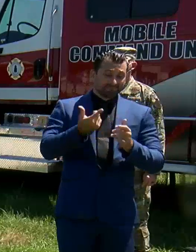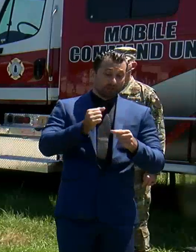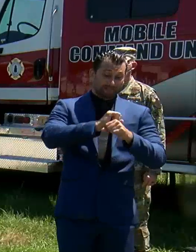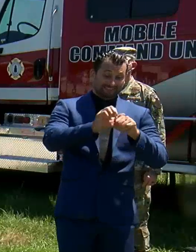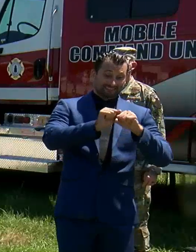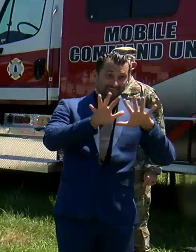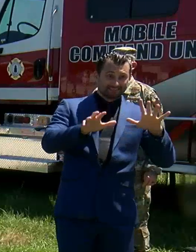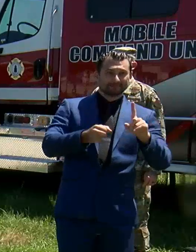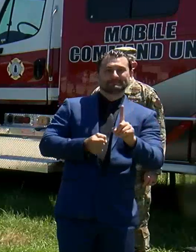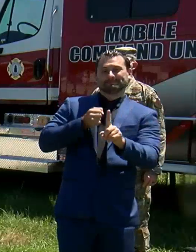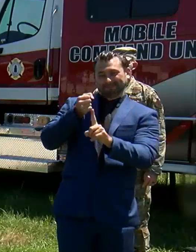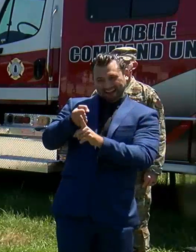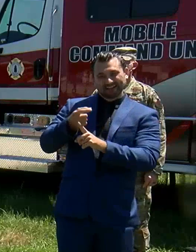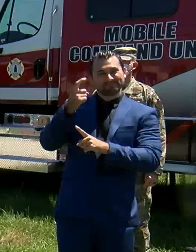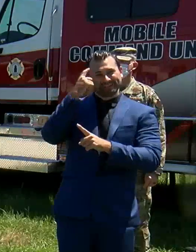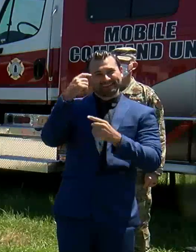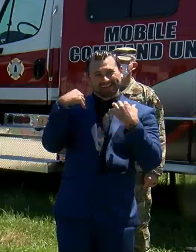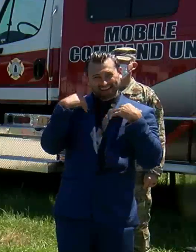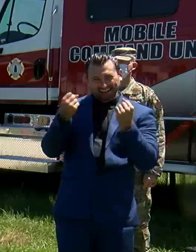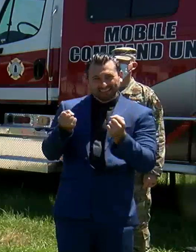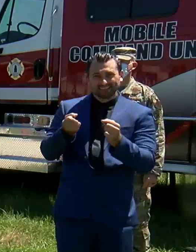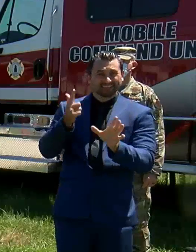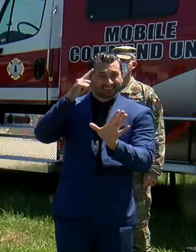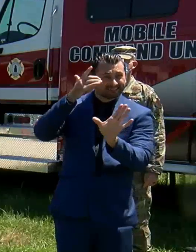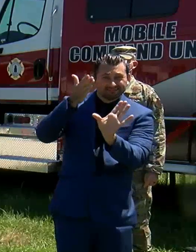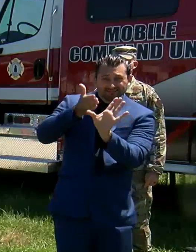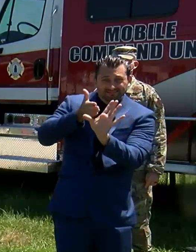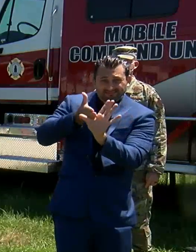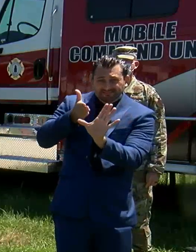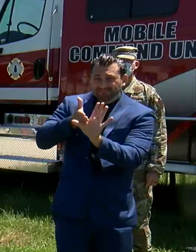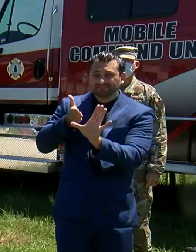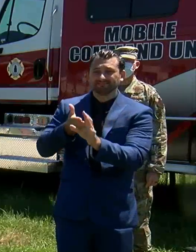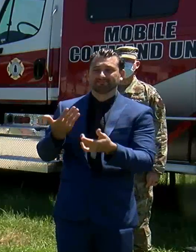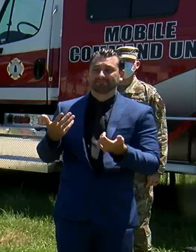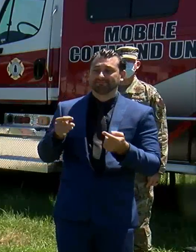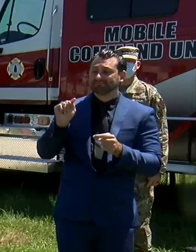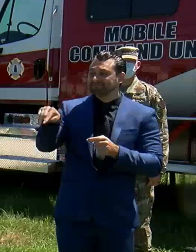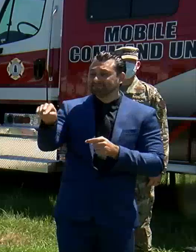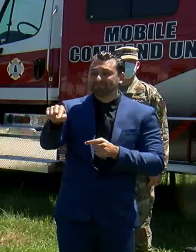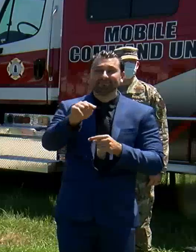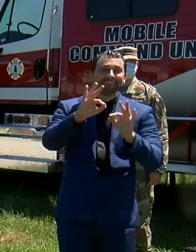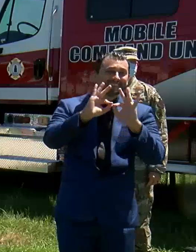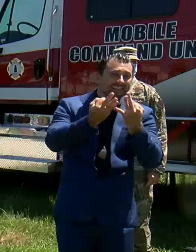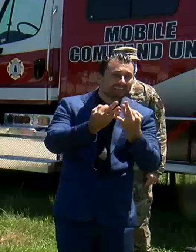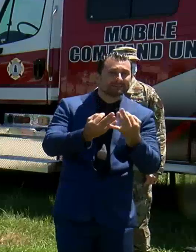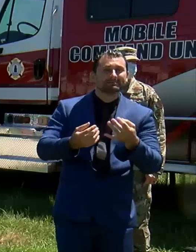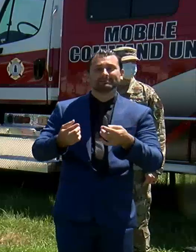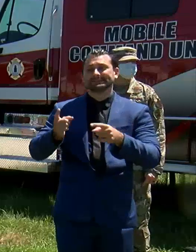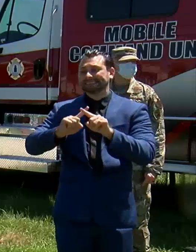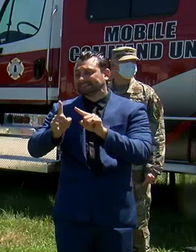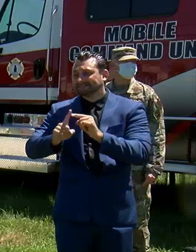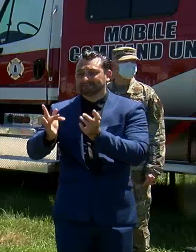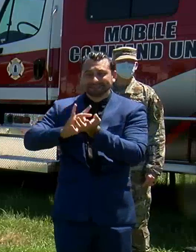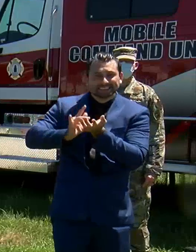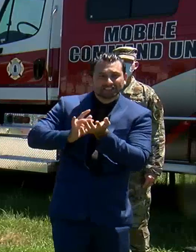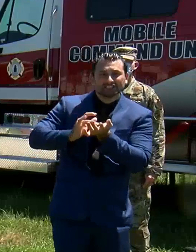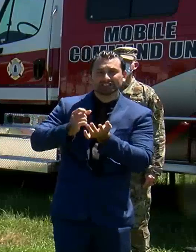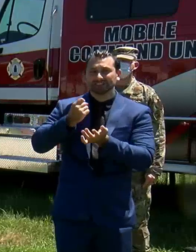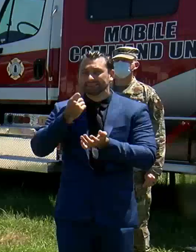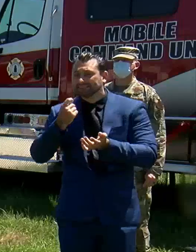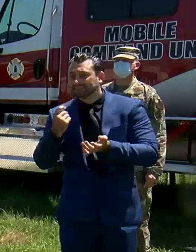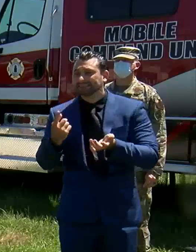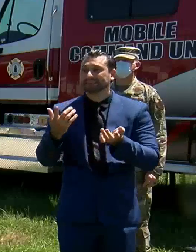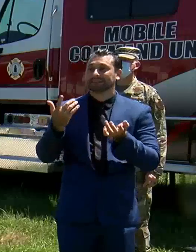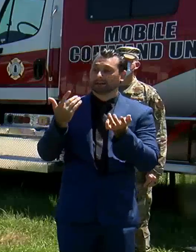health services, such as individual family therapy sessions or access to medications, should not be limited. I've also